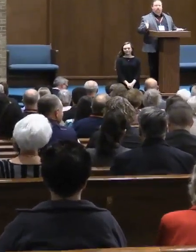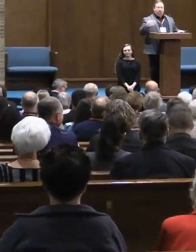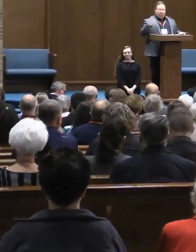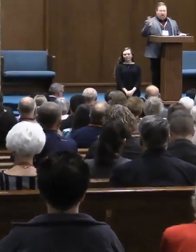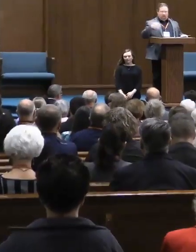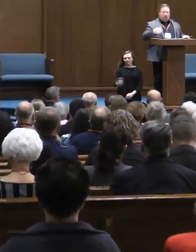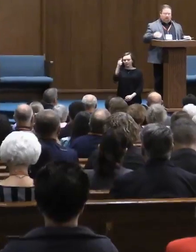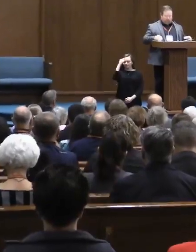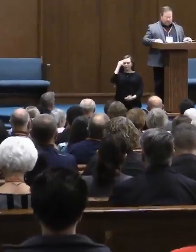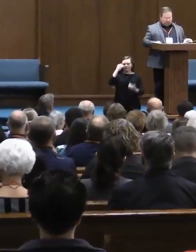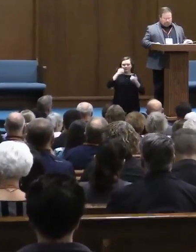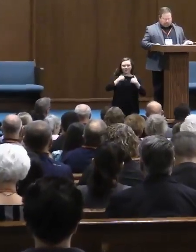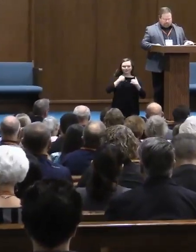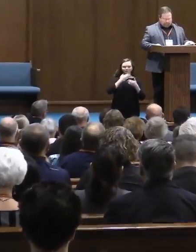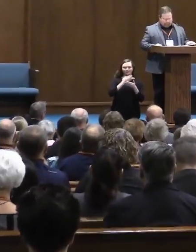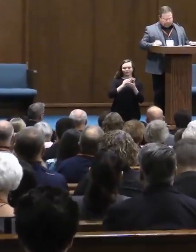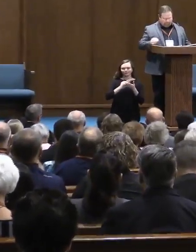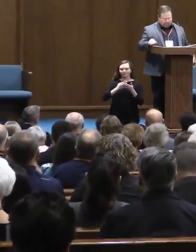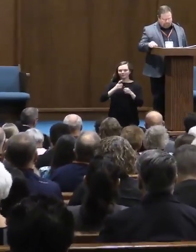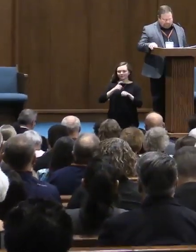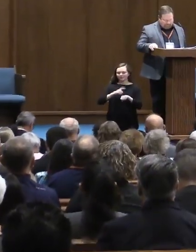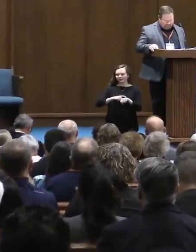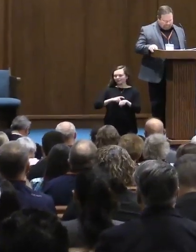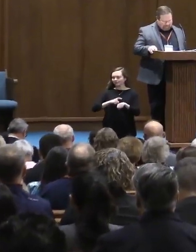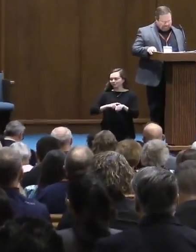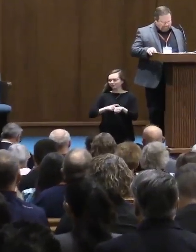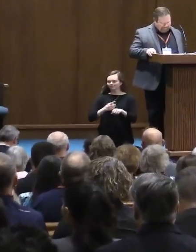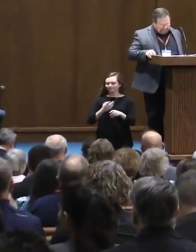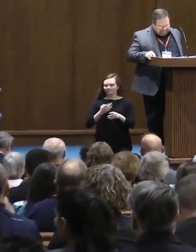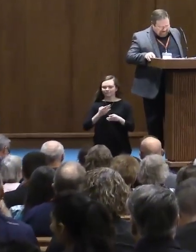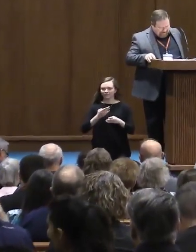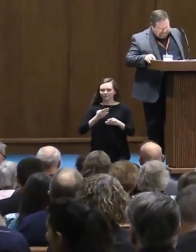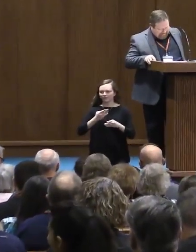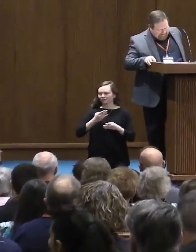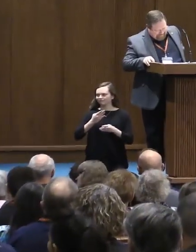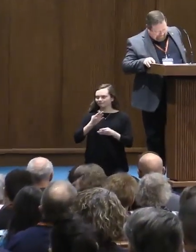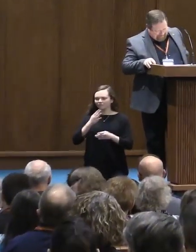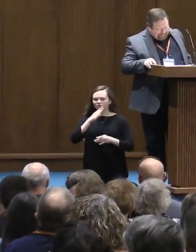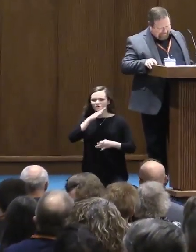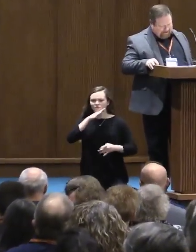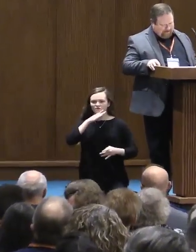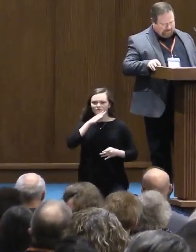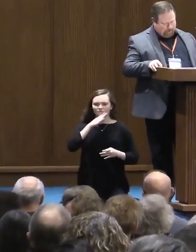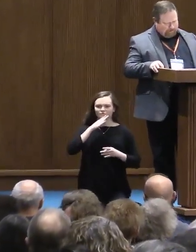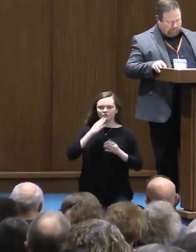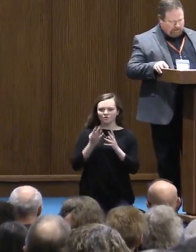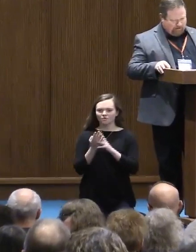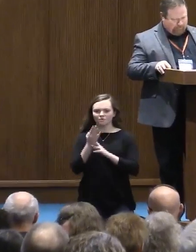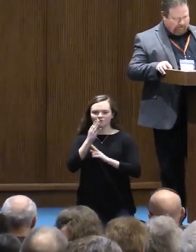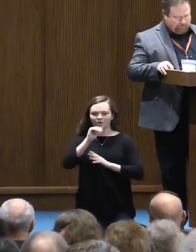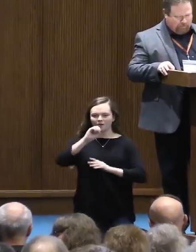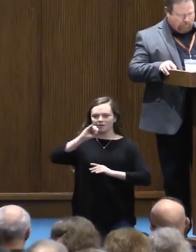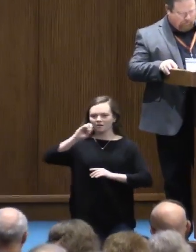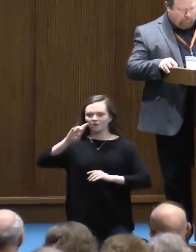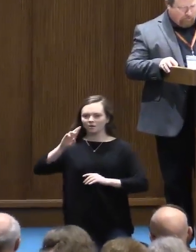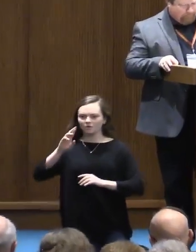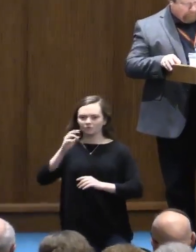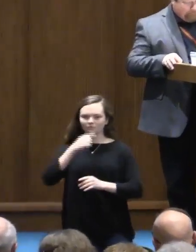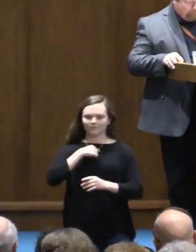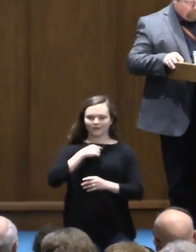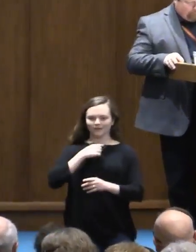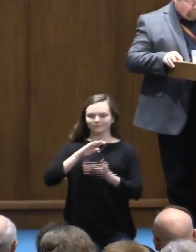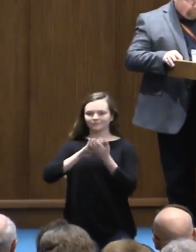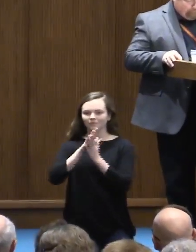I think we have some kind of pollen or something going through the air. As I get older, pollen affects me more and